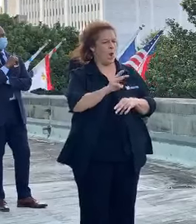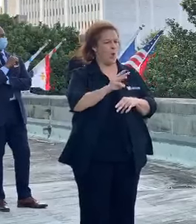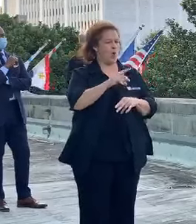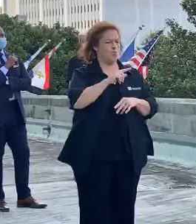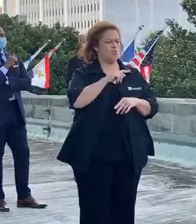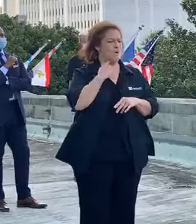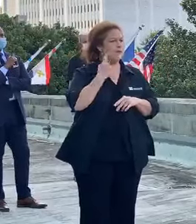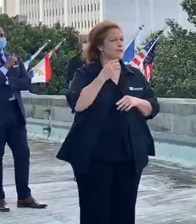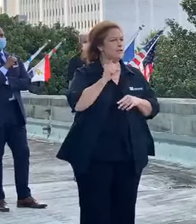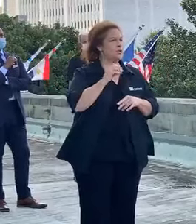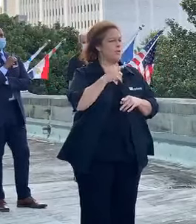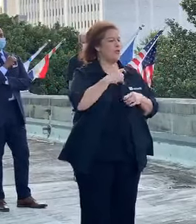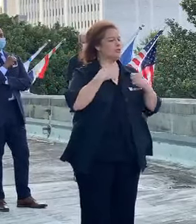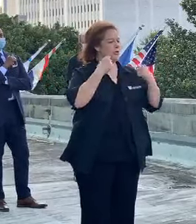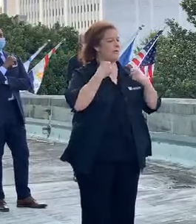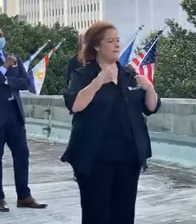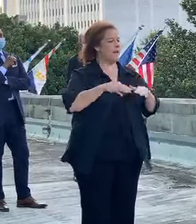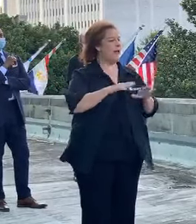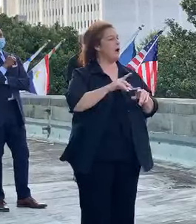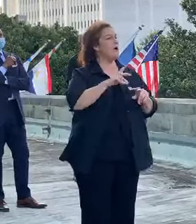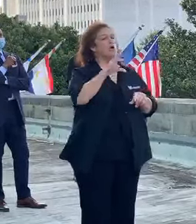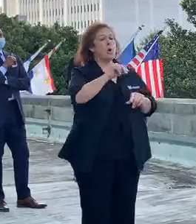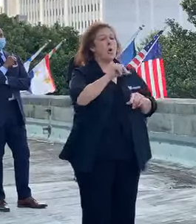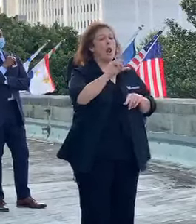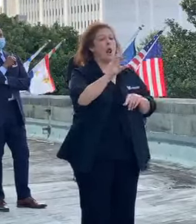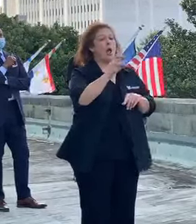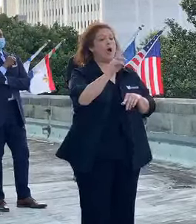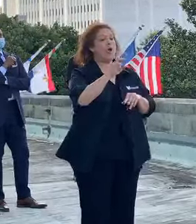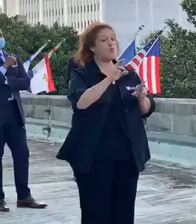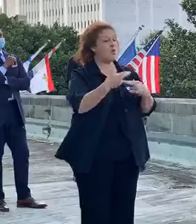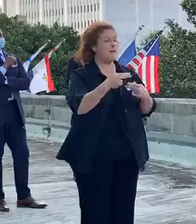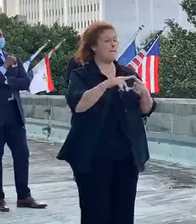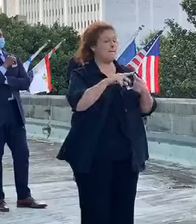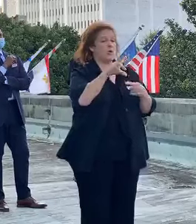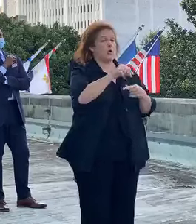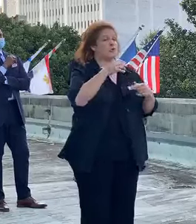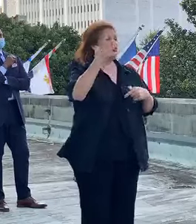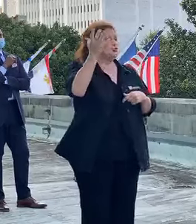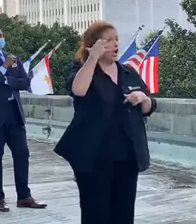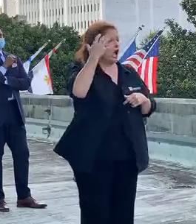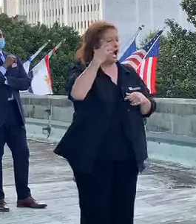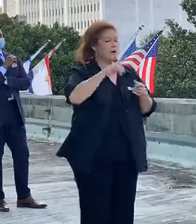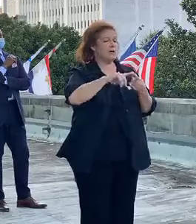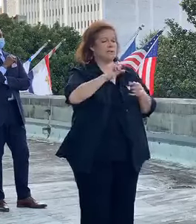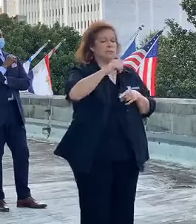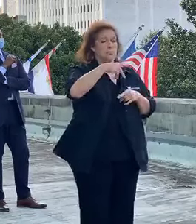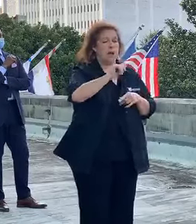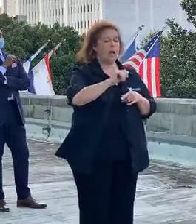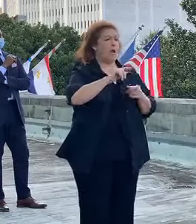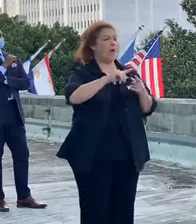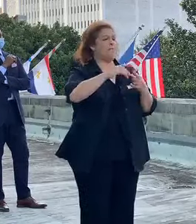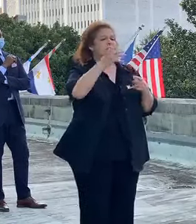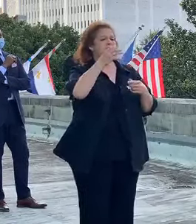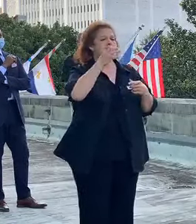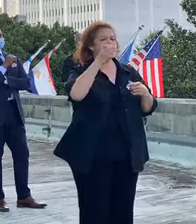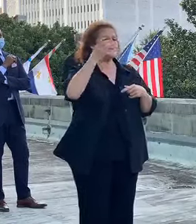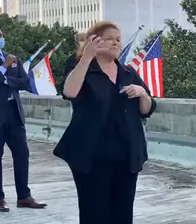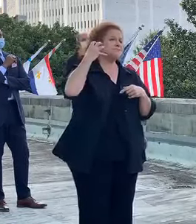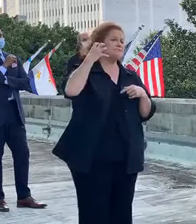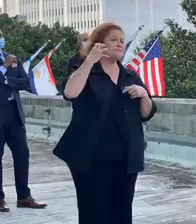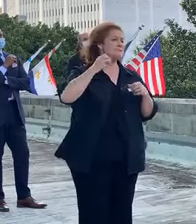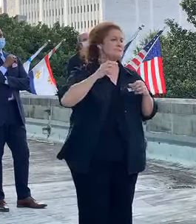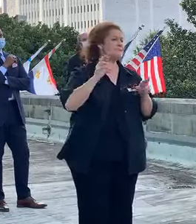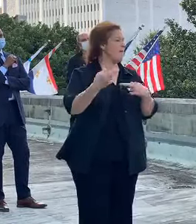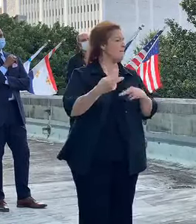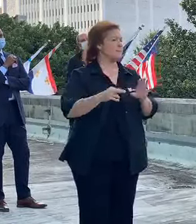gyms will be allowed, but we're saying no locker rooms, no showers, no spas, no steam rooms, that sort of thing. So